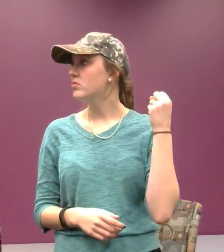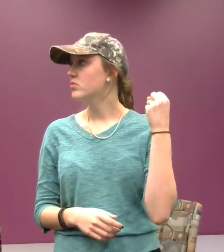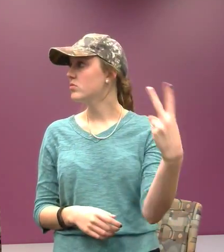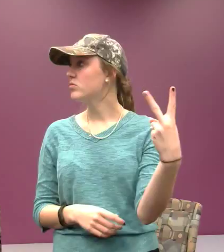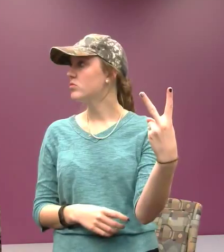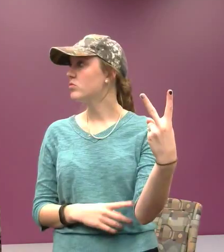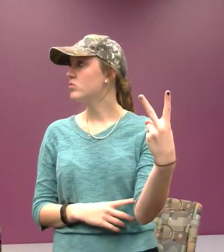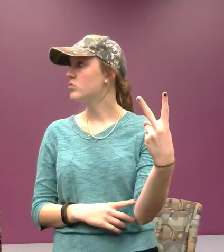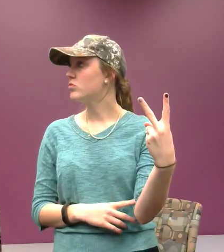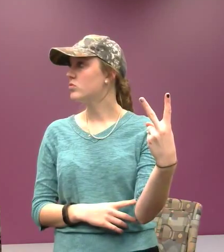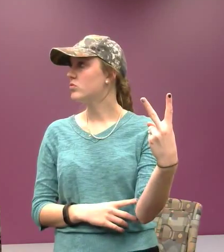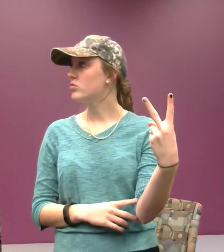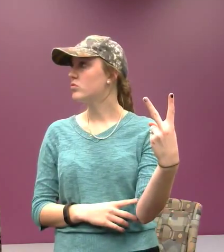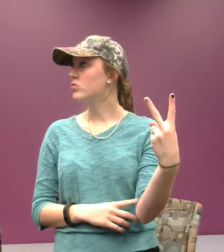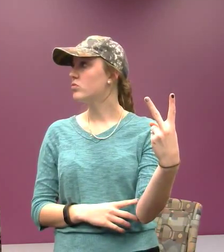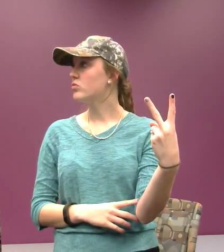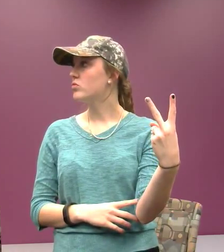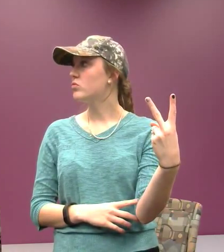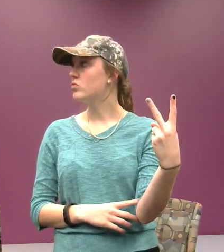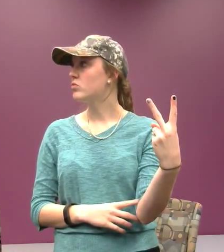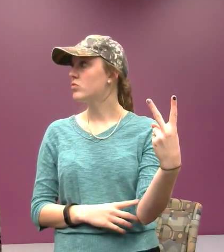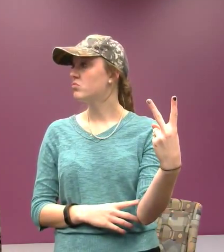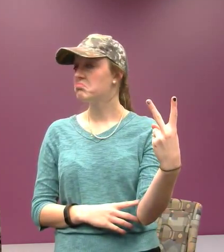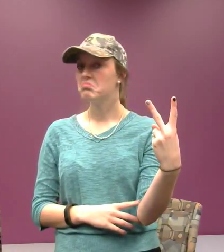That's the simplest way to write this.